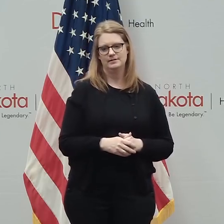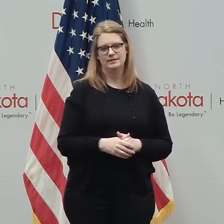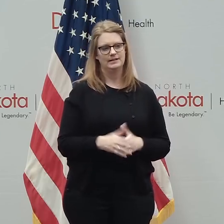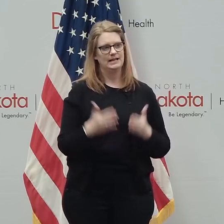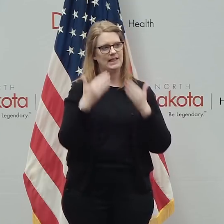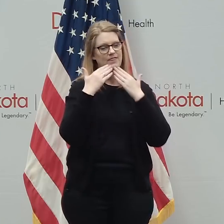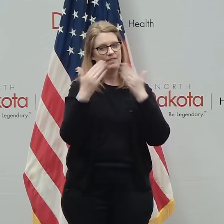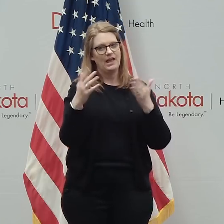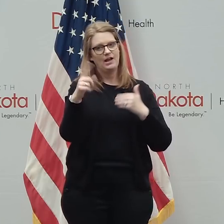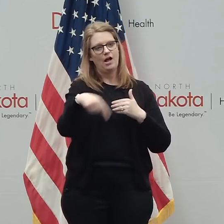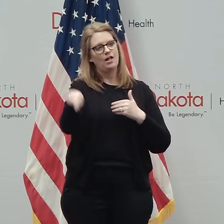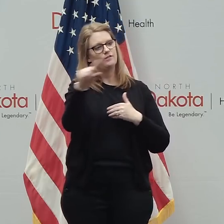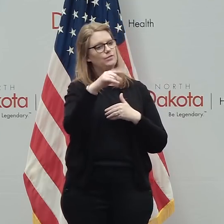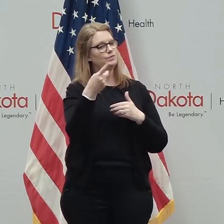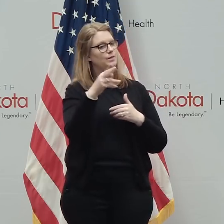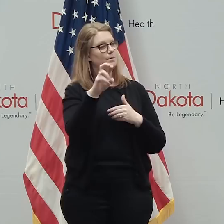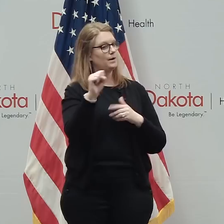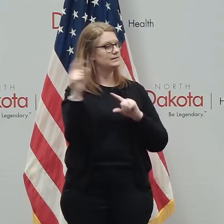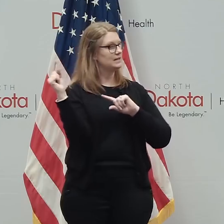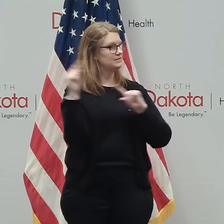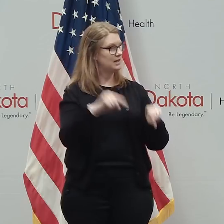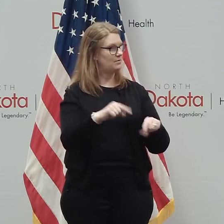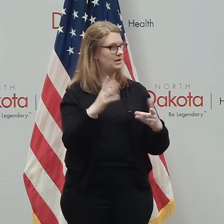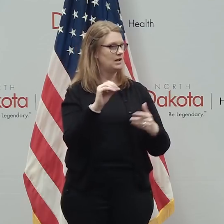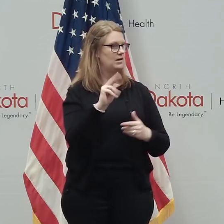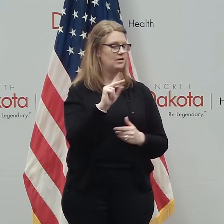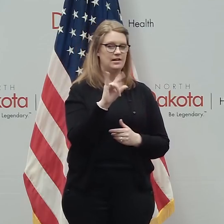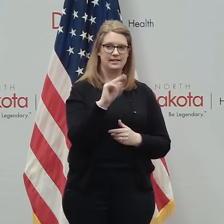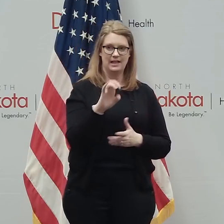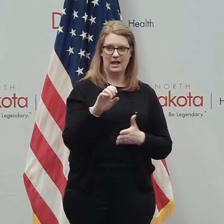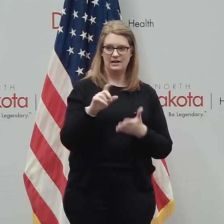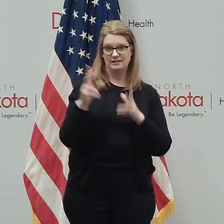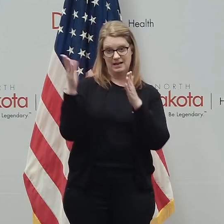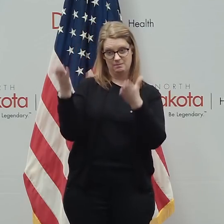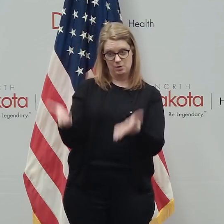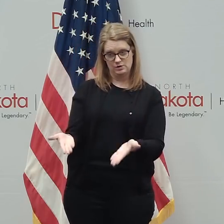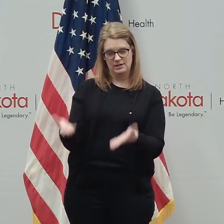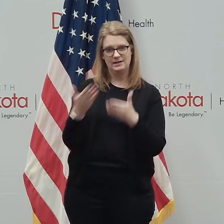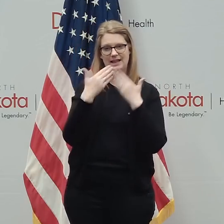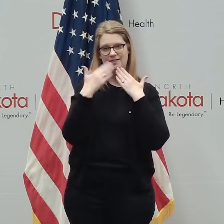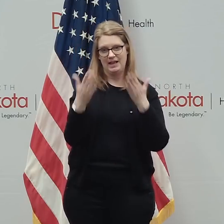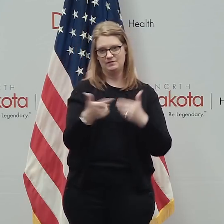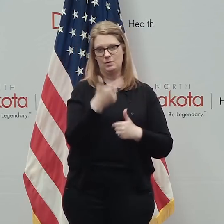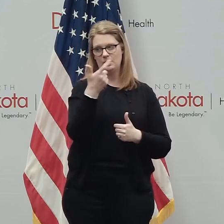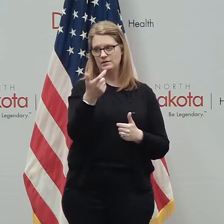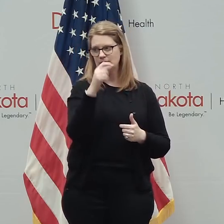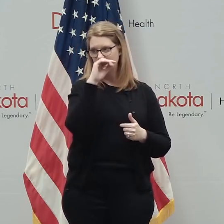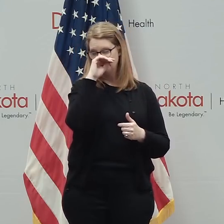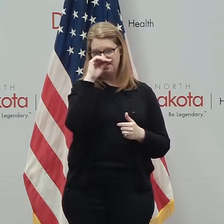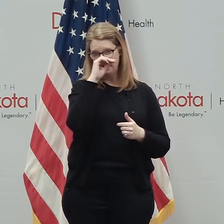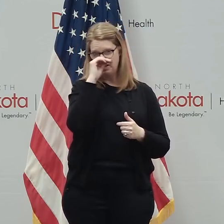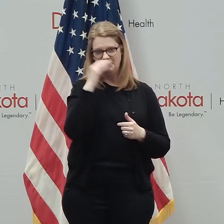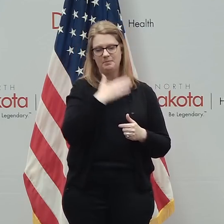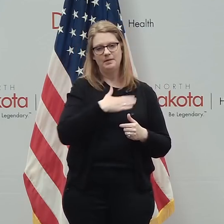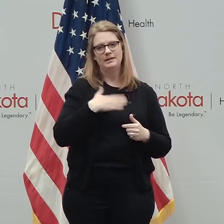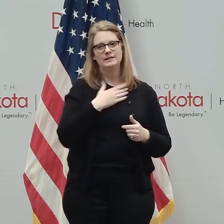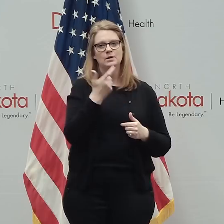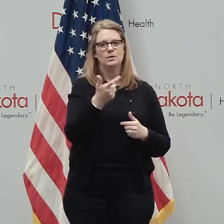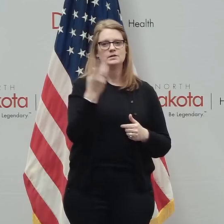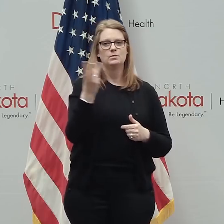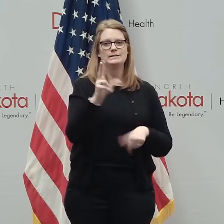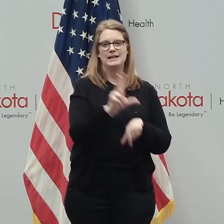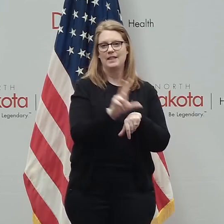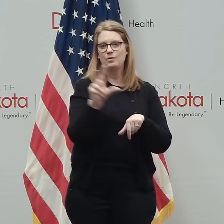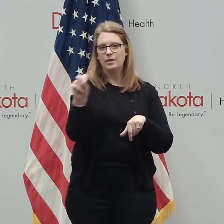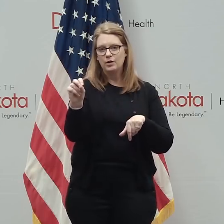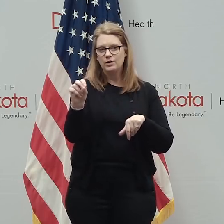thank you again to all the press that's been here online or in person. Thanks for everybody watching. And again, please tune in on Wednesday at